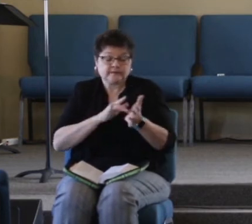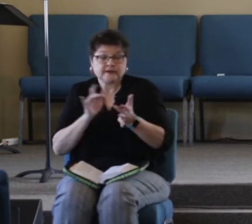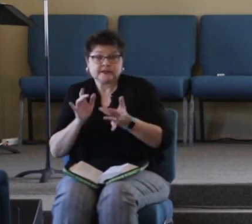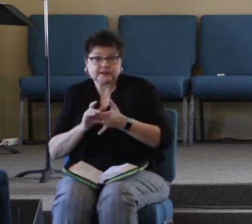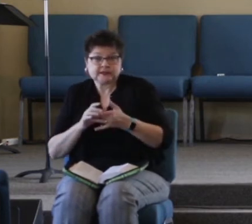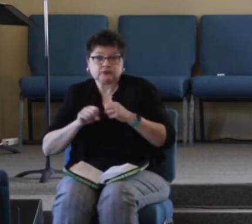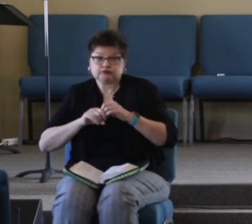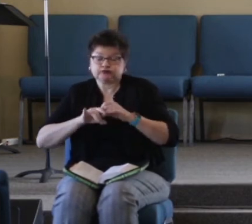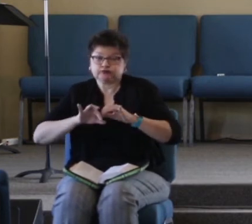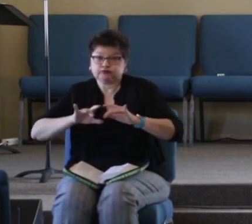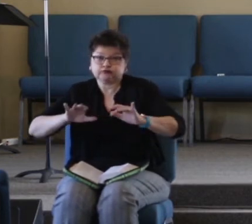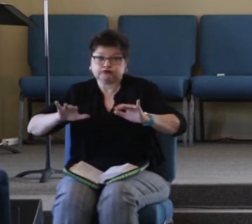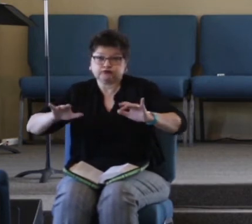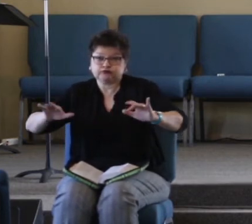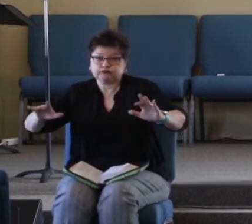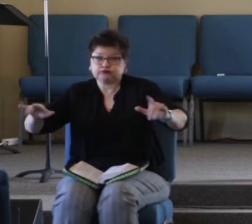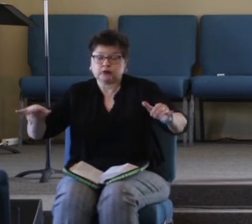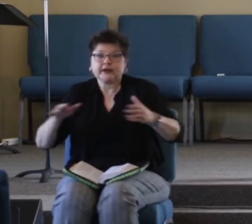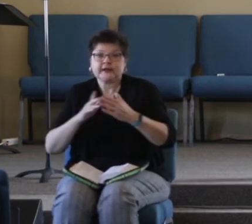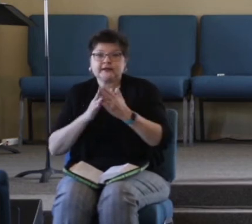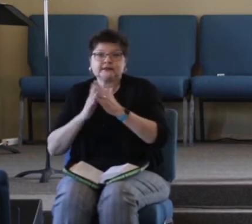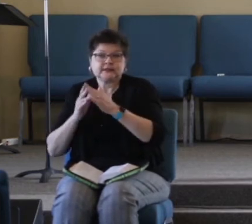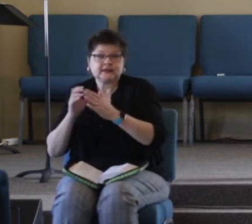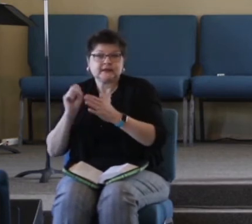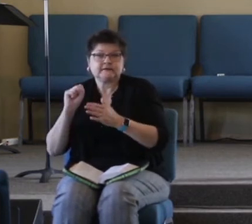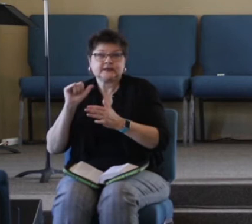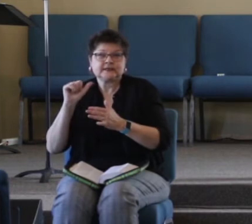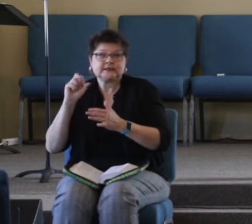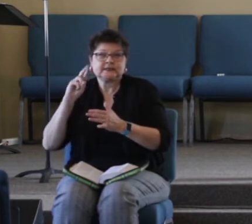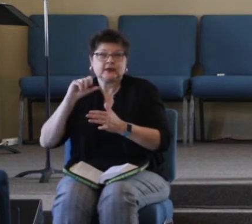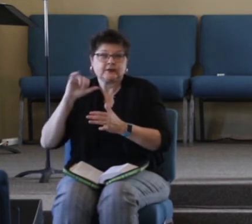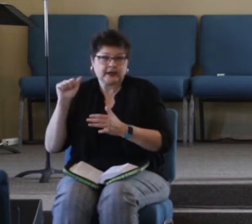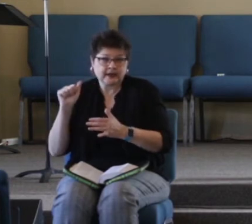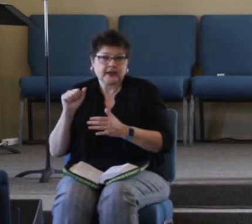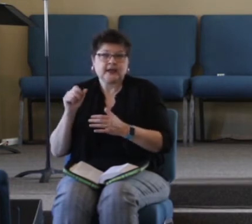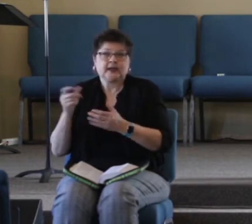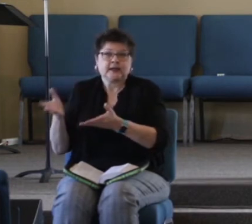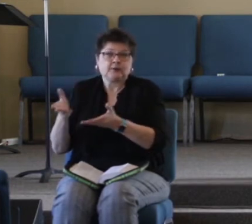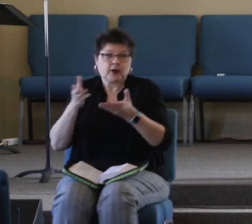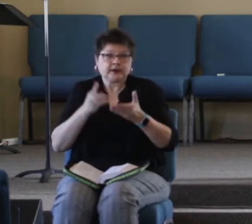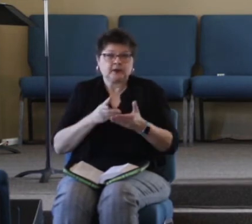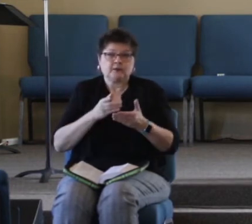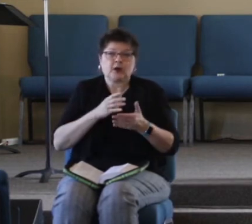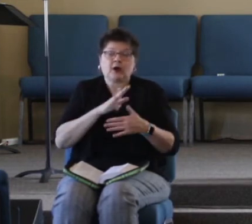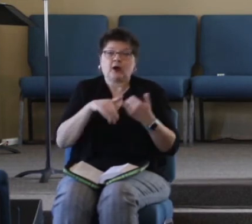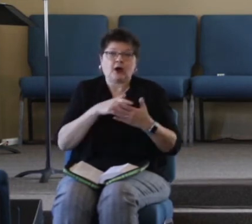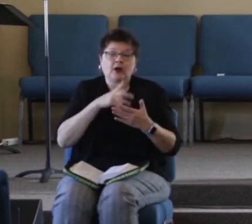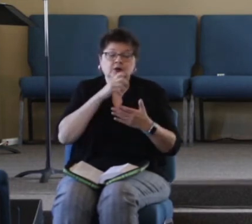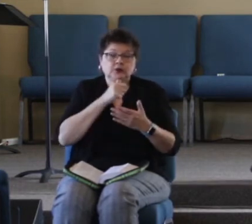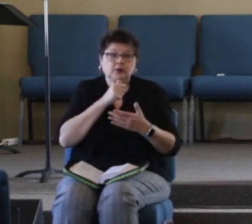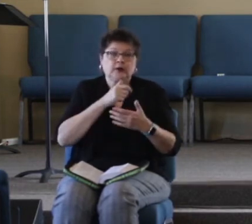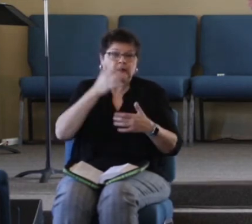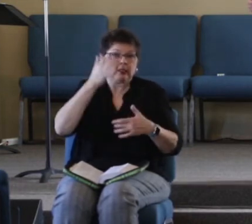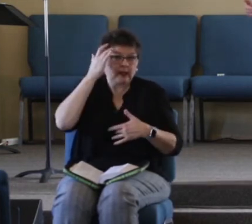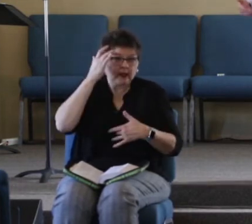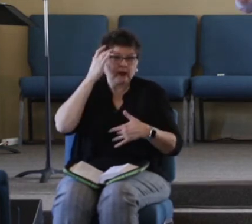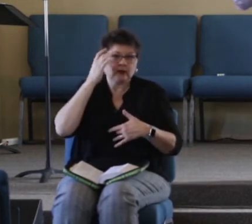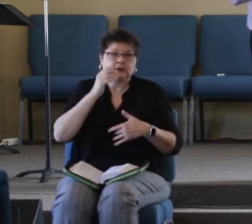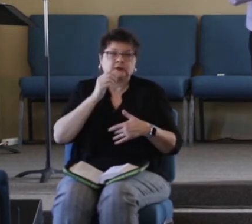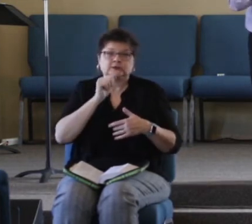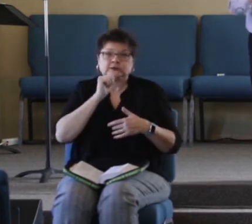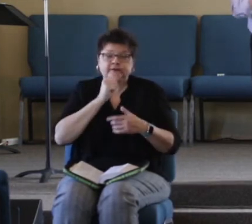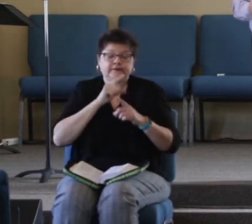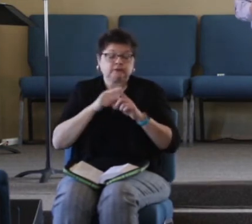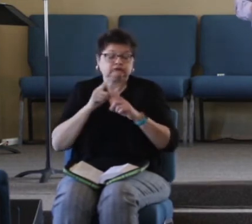who were ill, those suffering with various diseases and pains, demoniacs, epileptics, paralytics, and